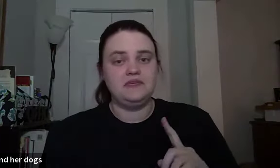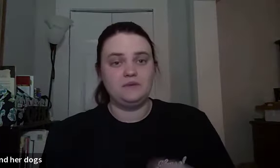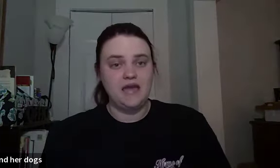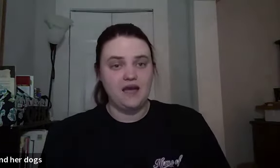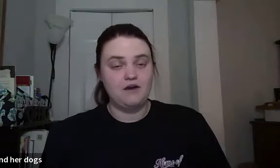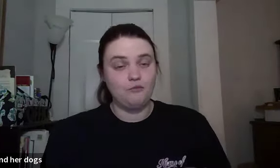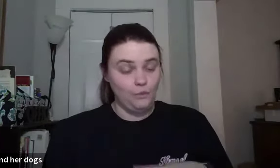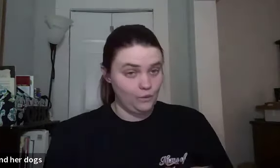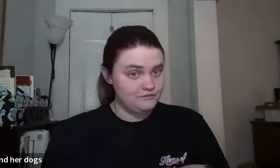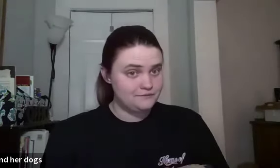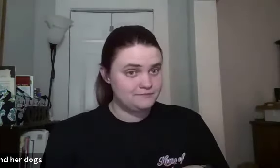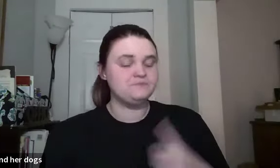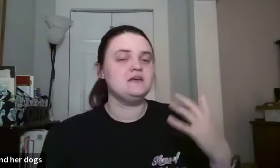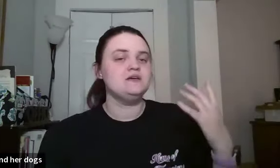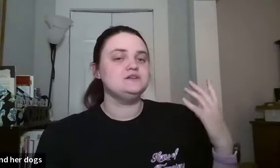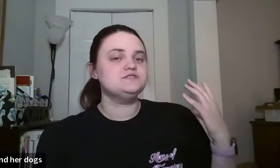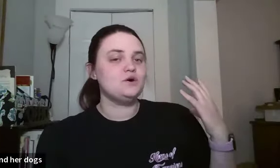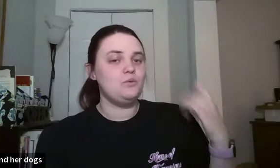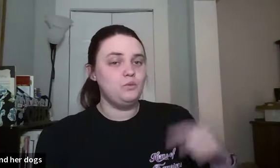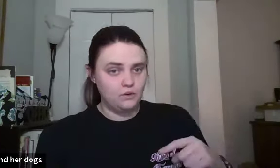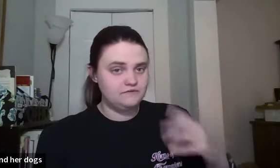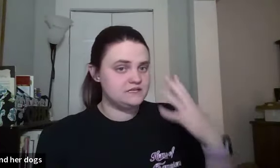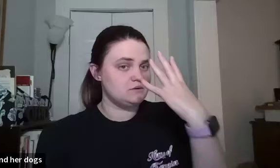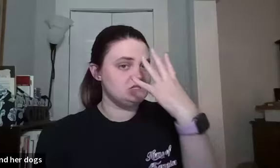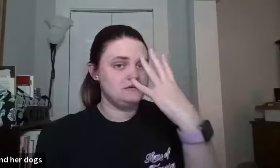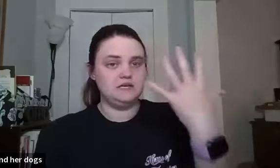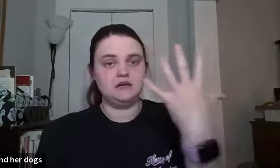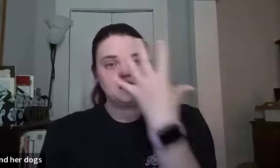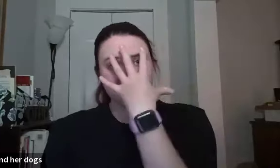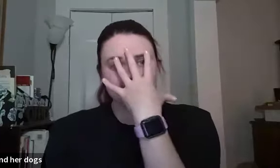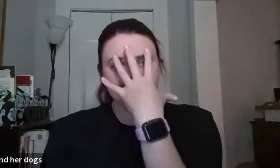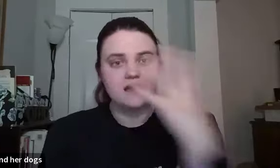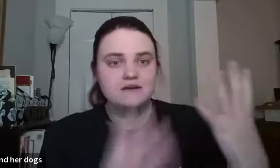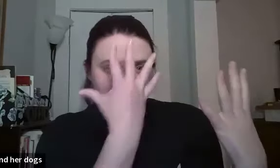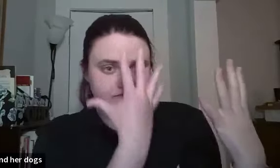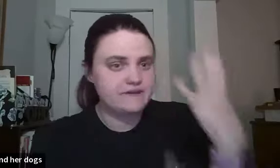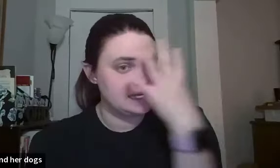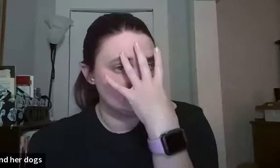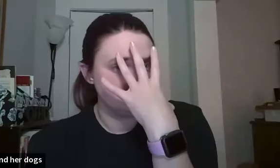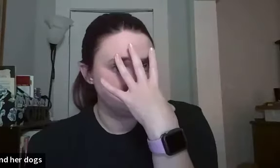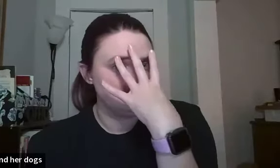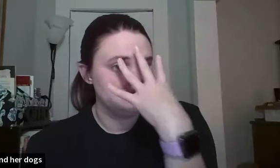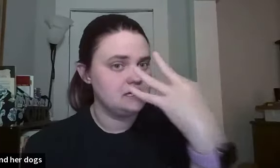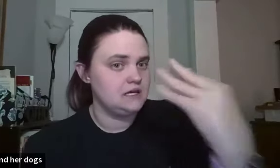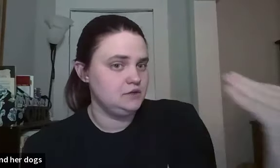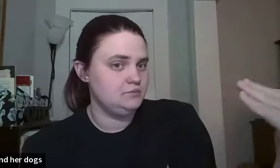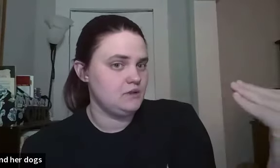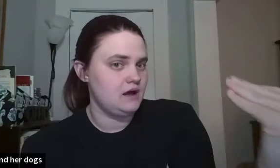Then we have wolf. So wolf is going to be kind of a 5 in your face, and you pull